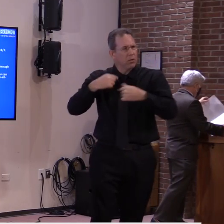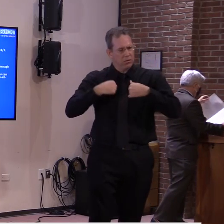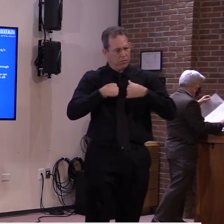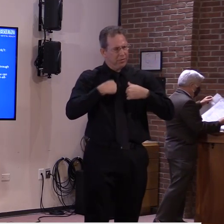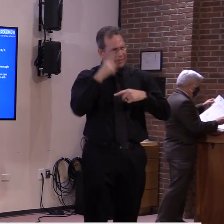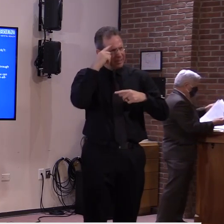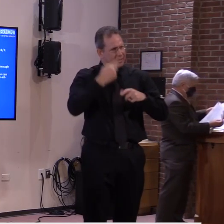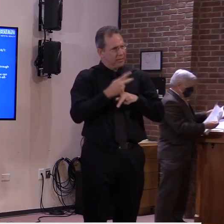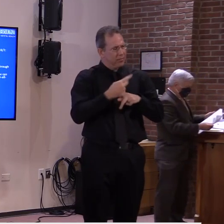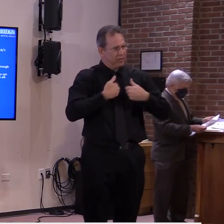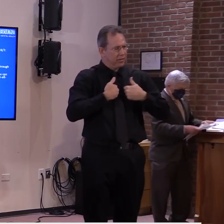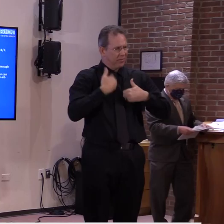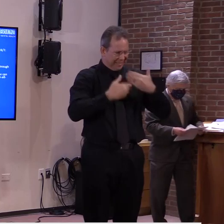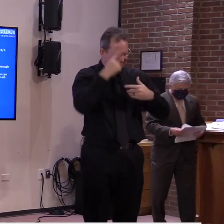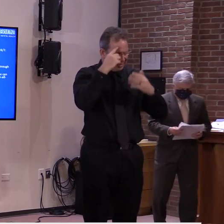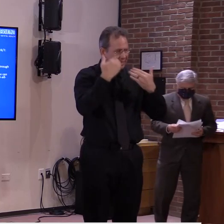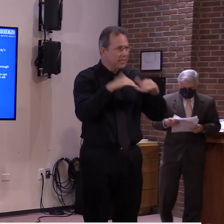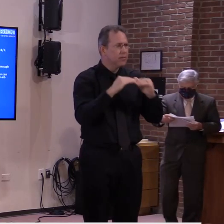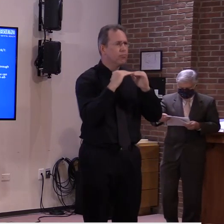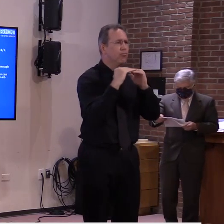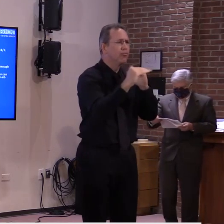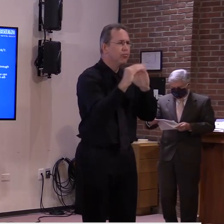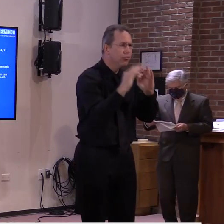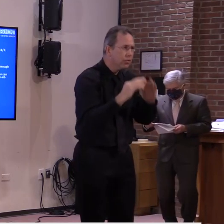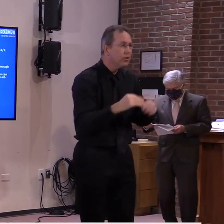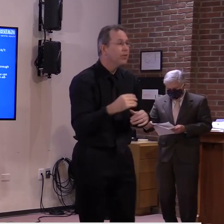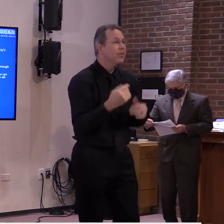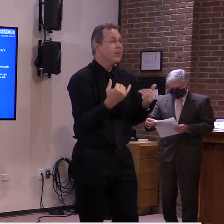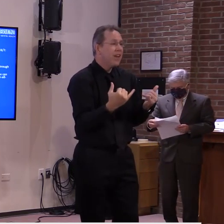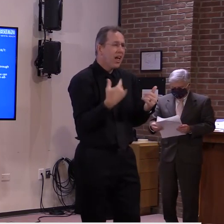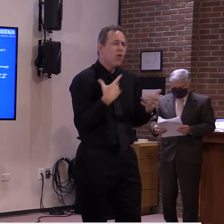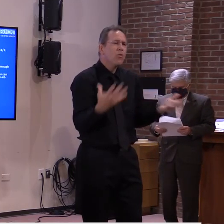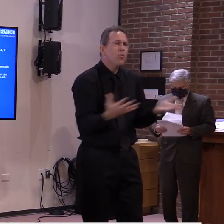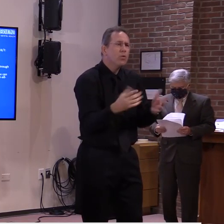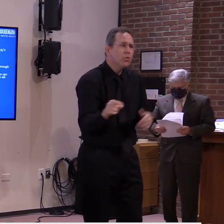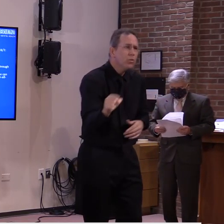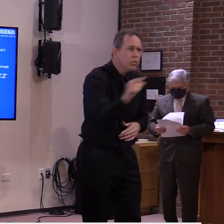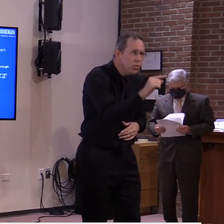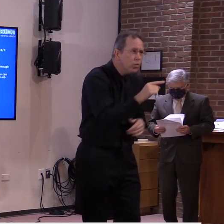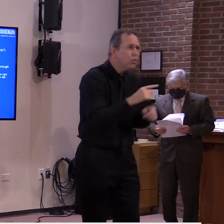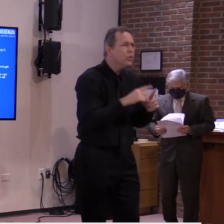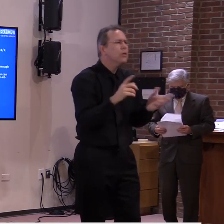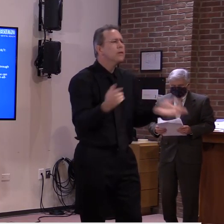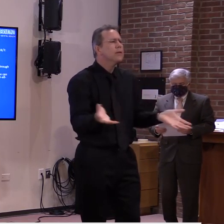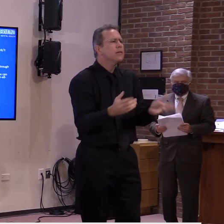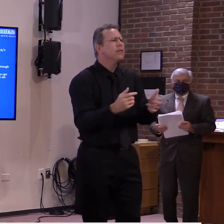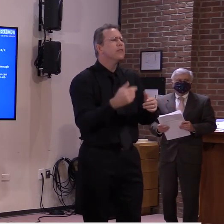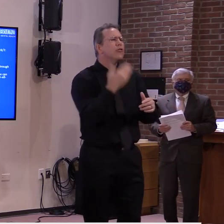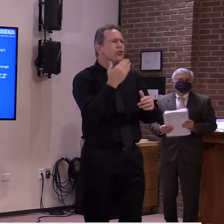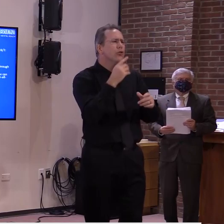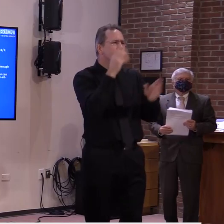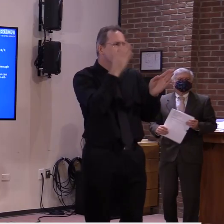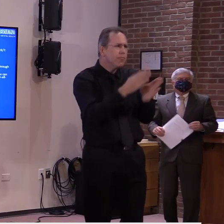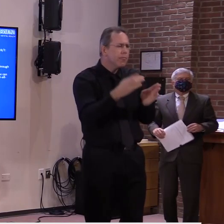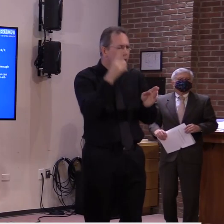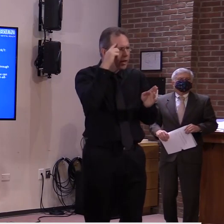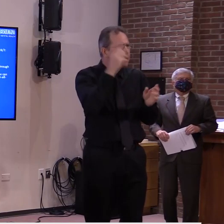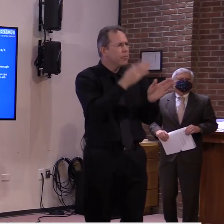move into the winter months. I urge Vermonters to make a wellness plan for your mental health and to watch out for one